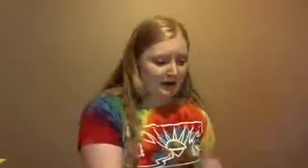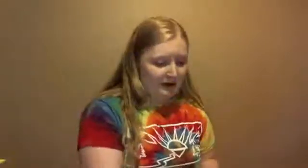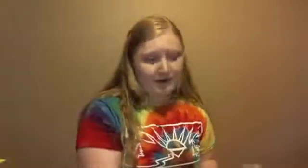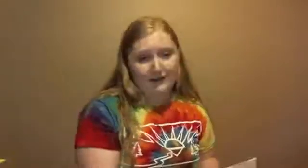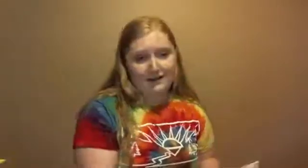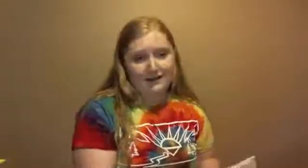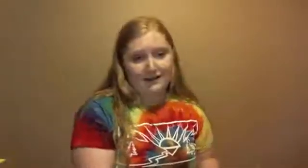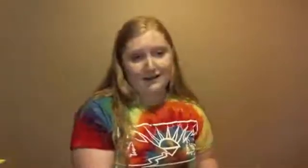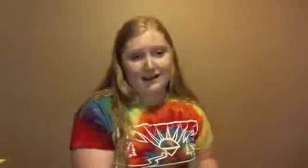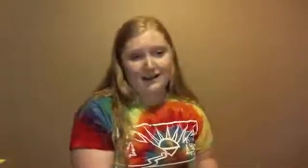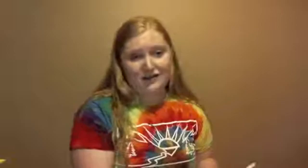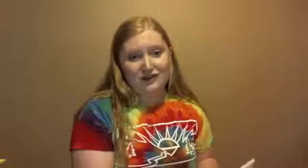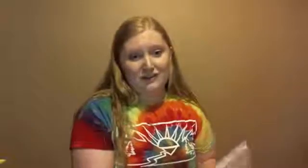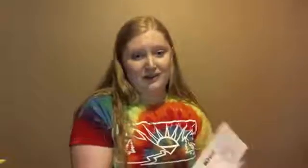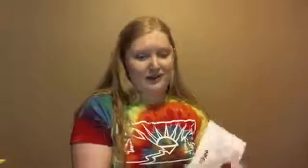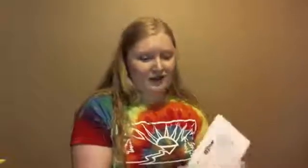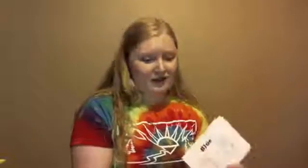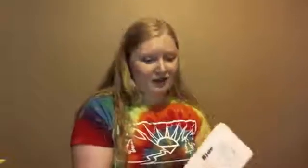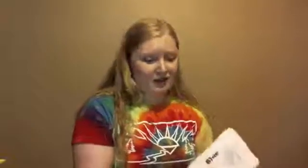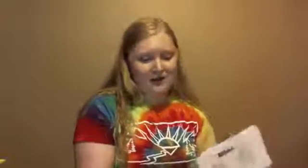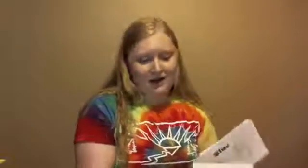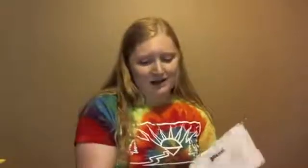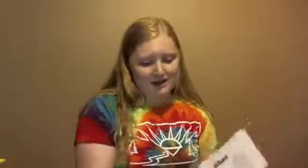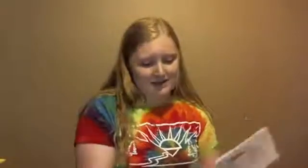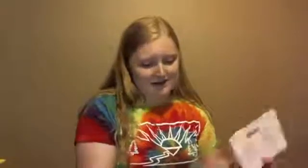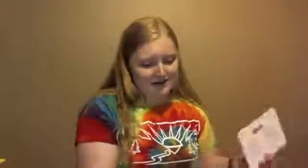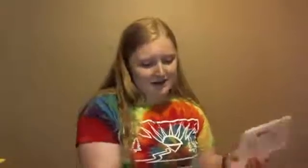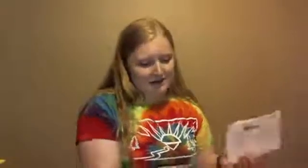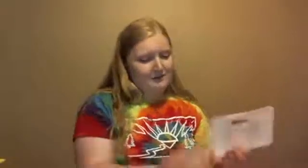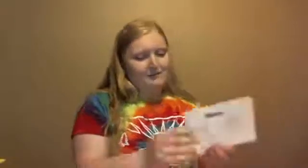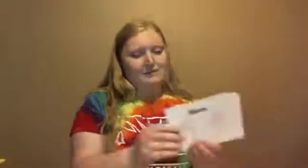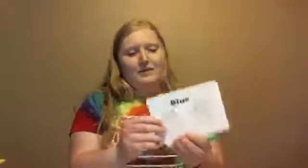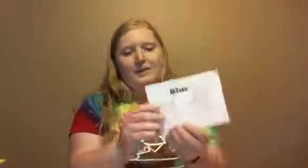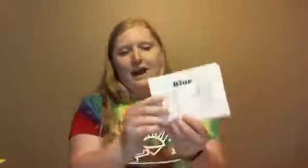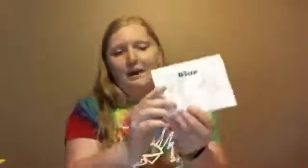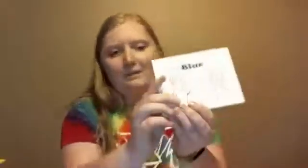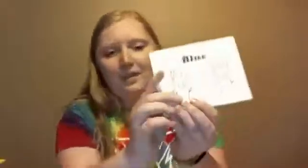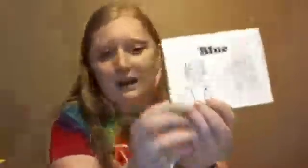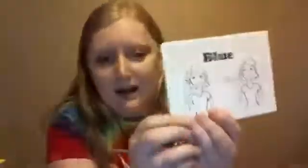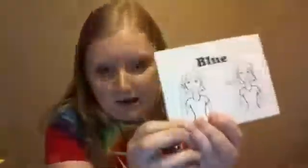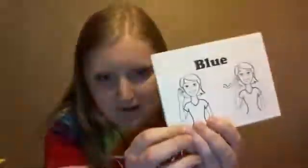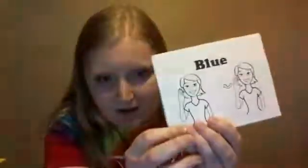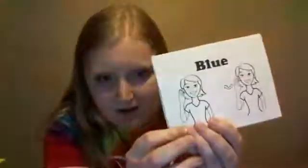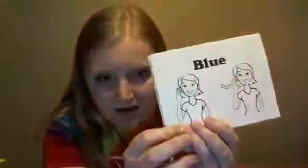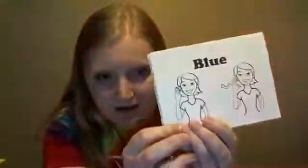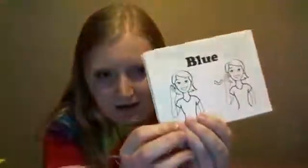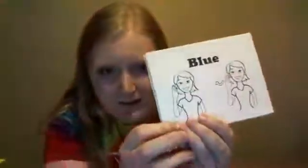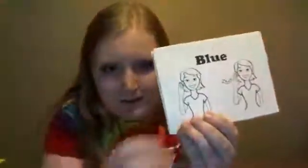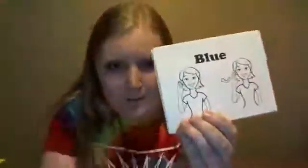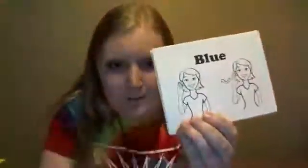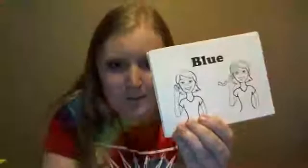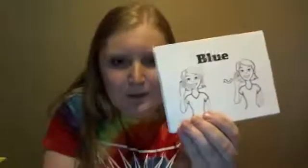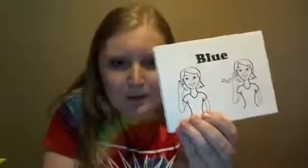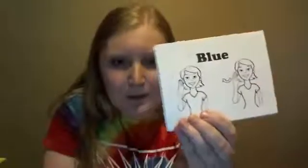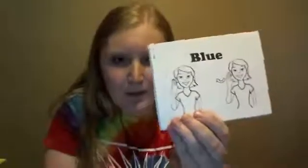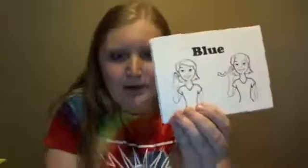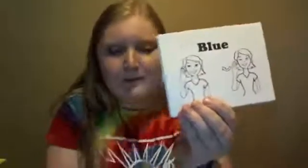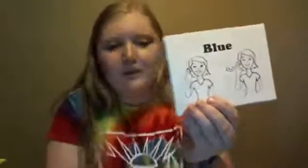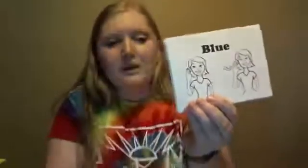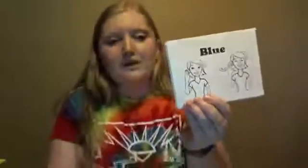ASL lessons because I can just spin around and show you guys. Okay, our next color is blue.